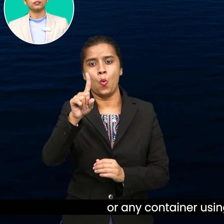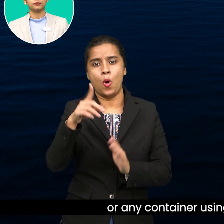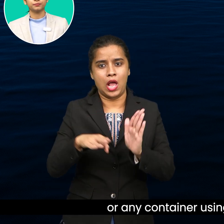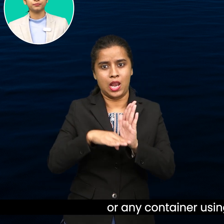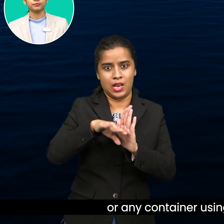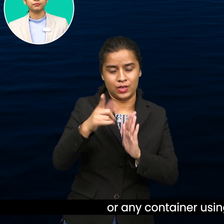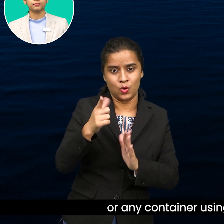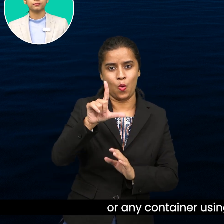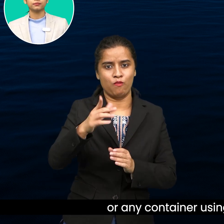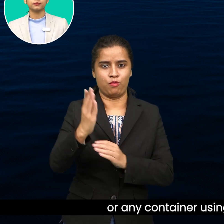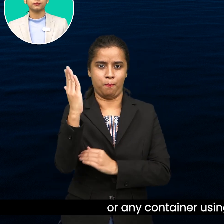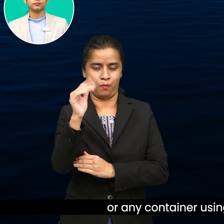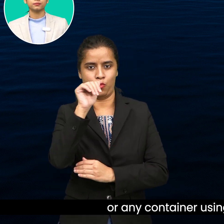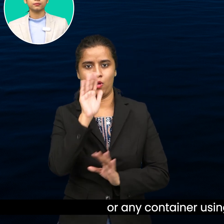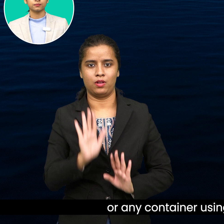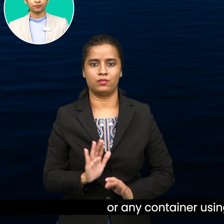bottle.